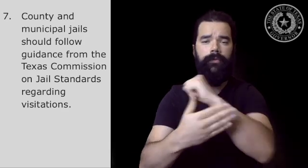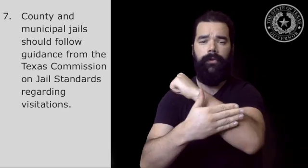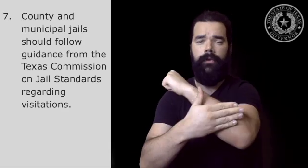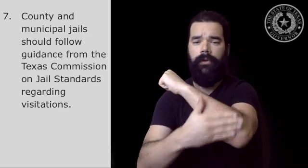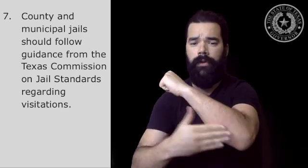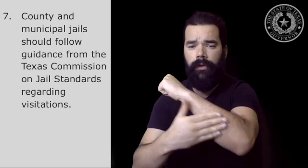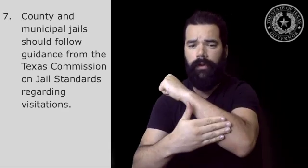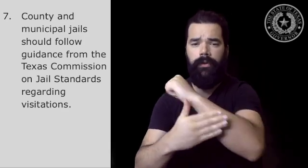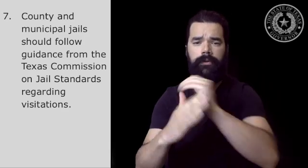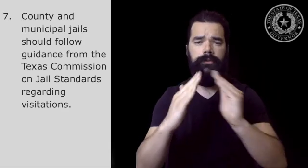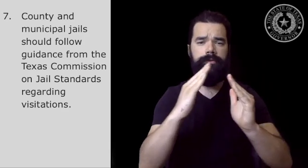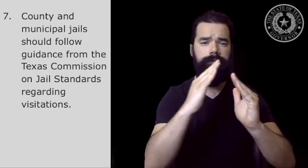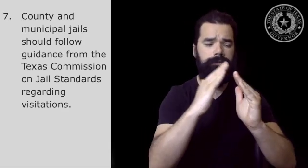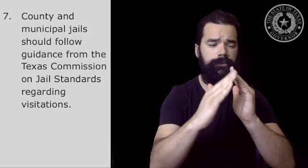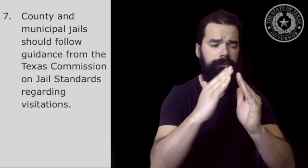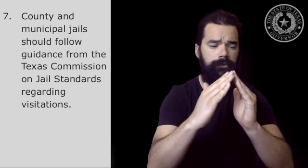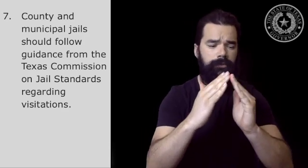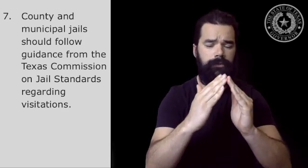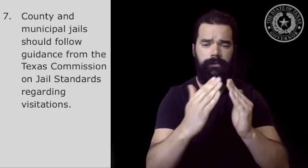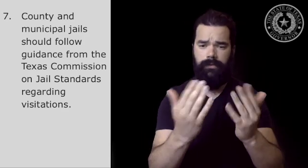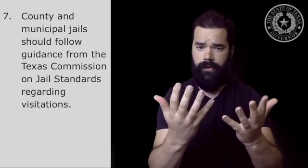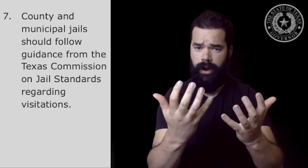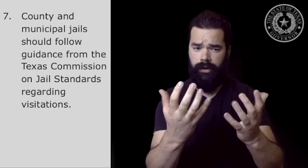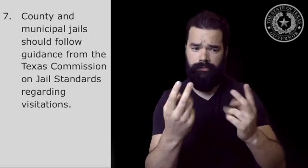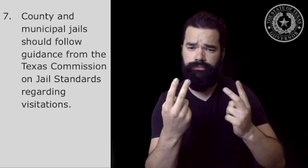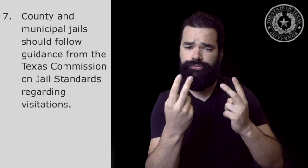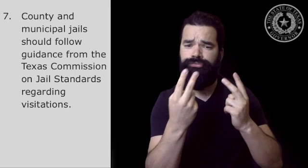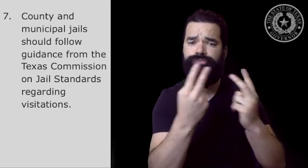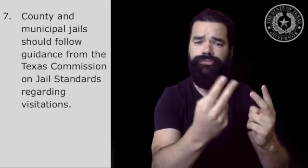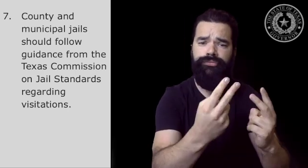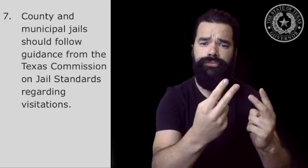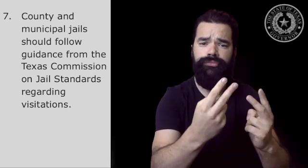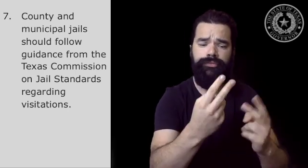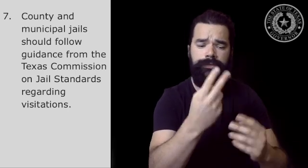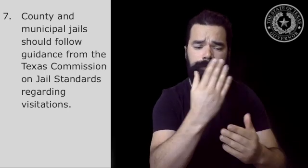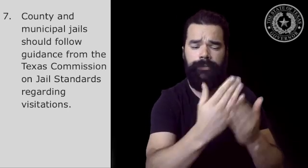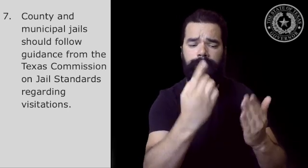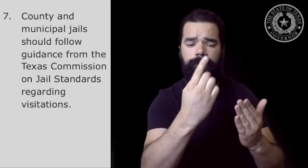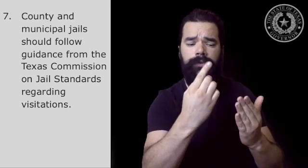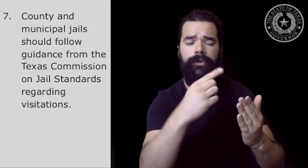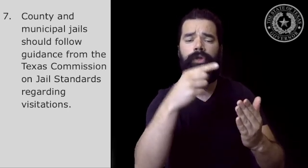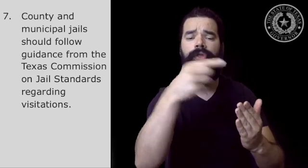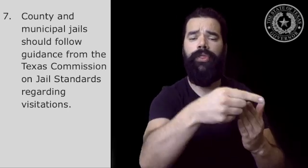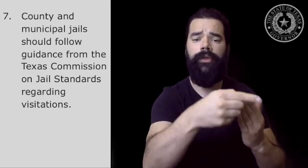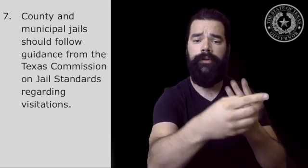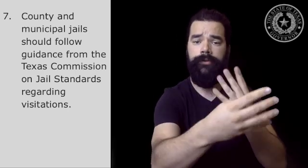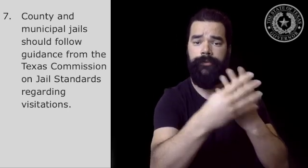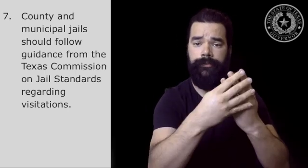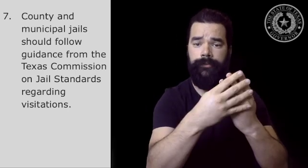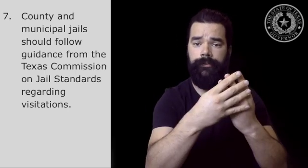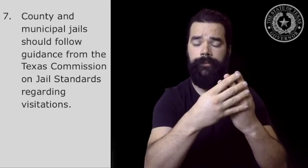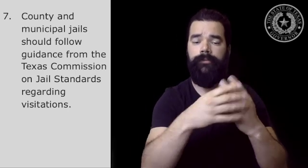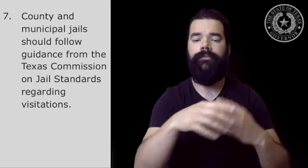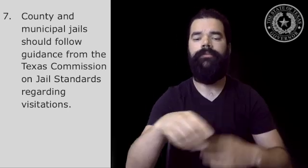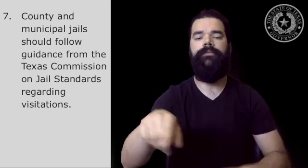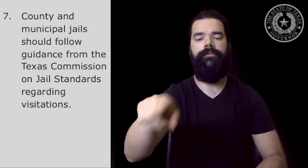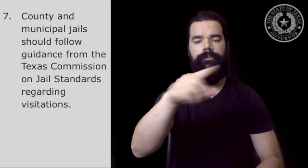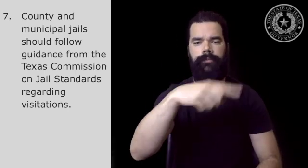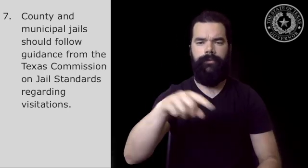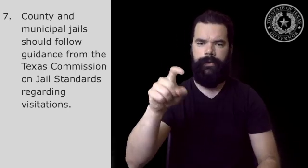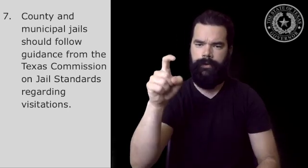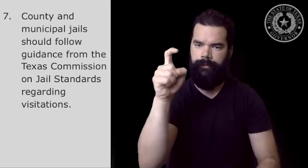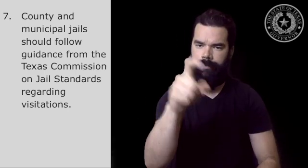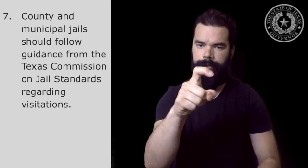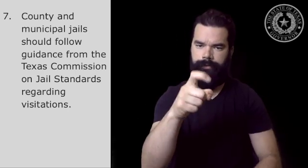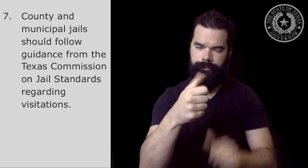County and municipal jails should follow guidance from the Texas Commission on Jail Standards regarding